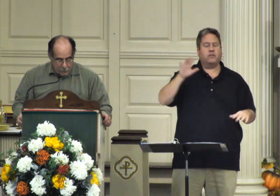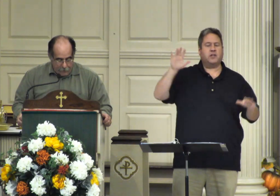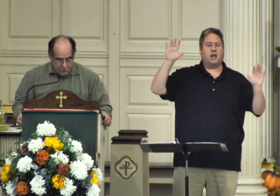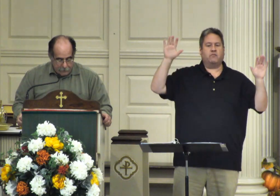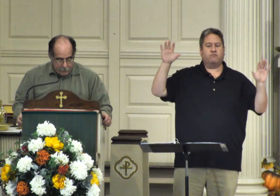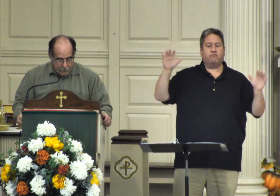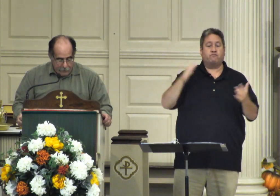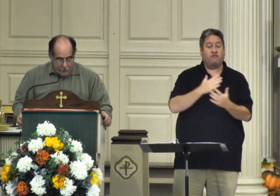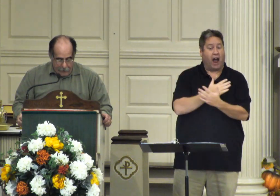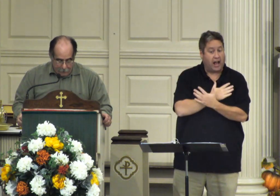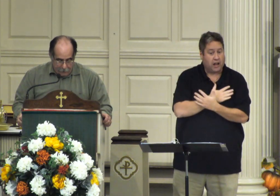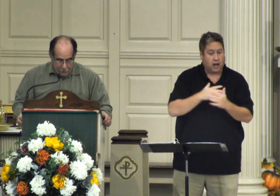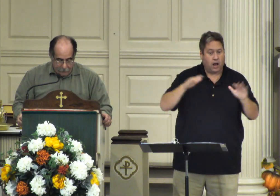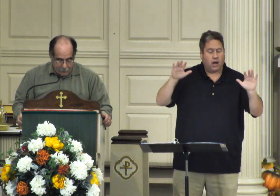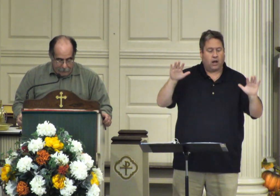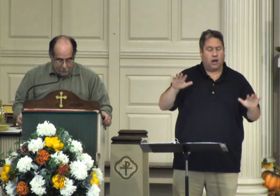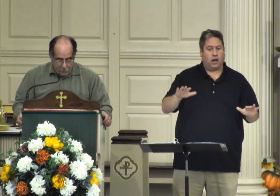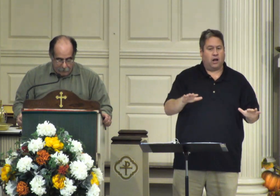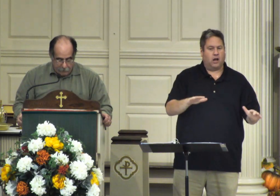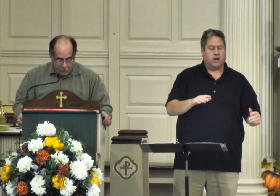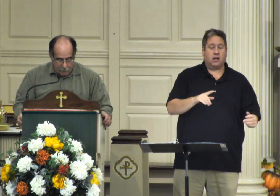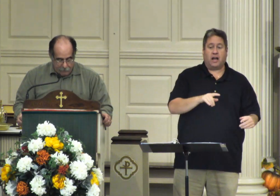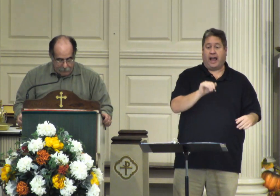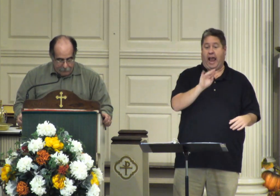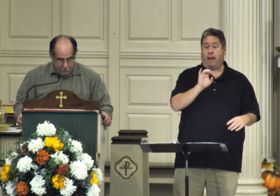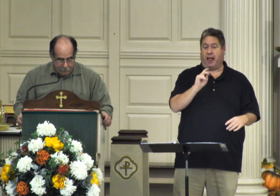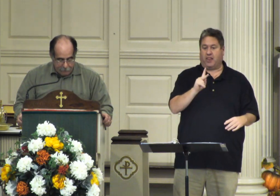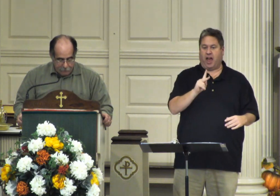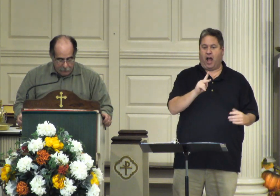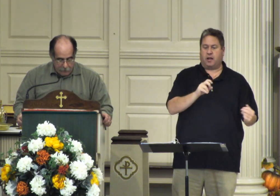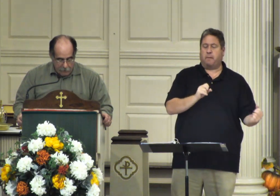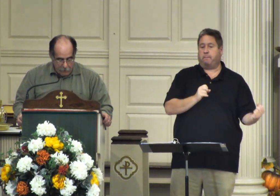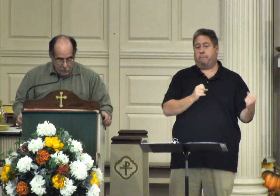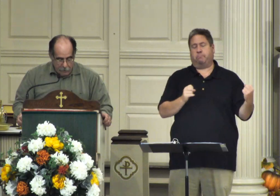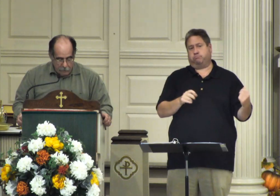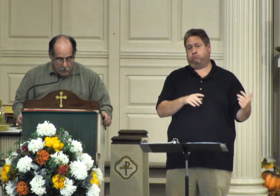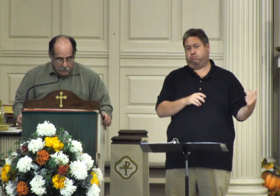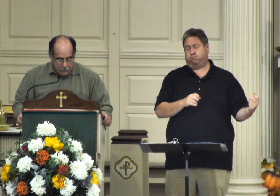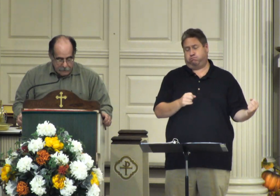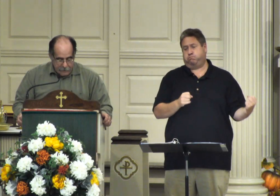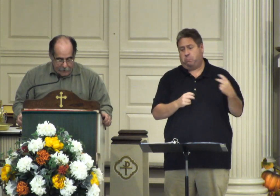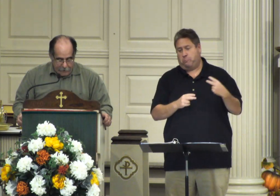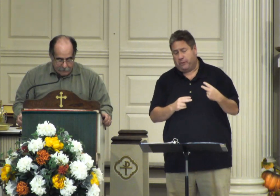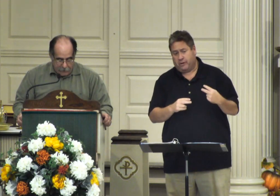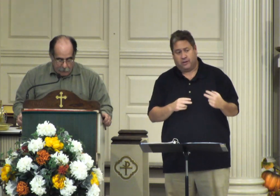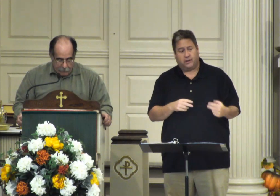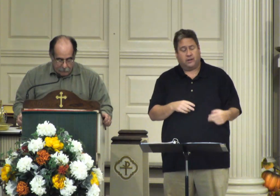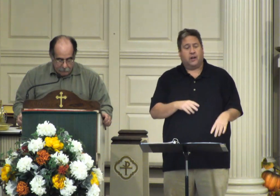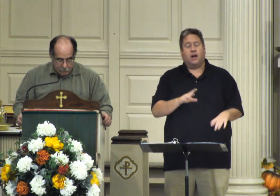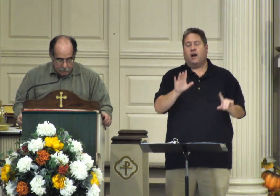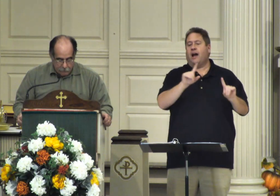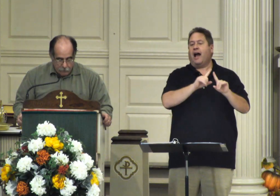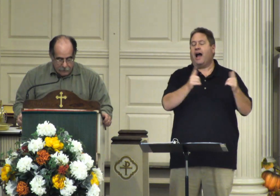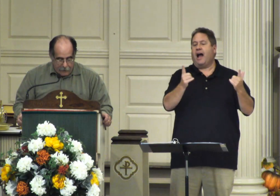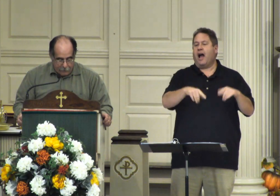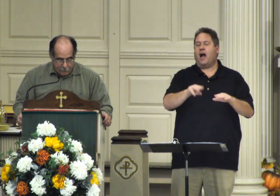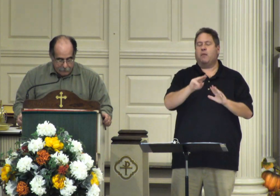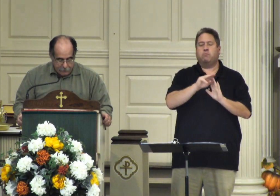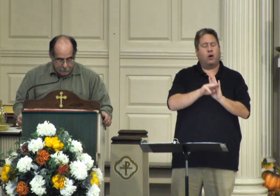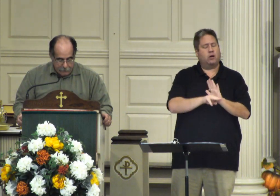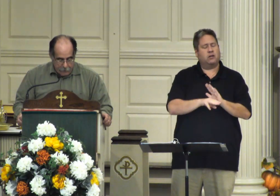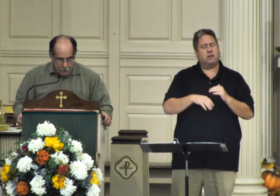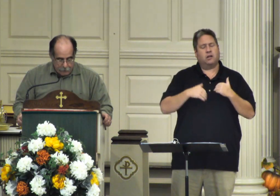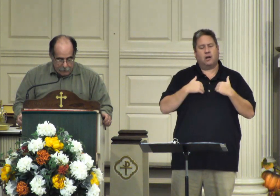hands rest, Amalek had the better of the fight. Moses' hands, however, grew